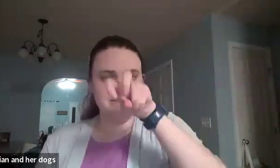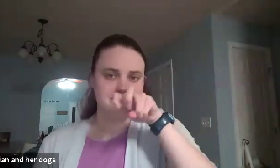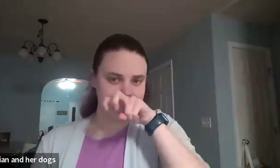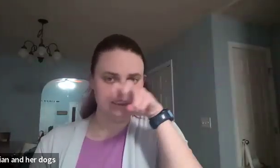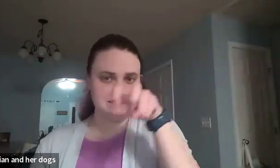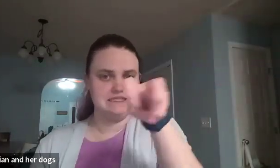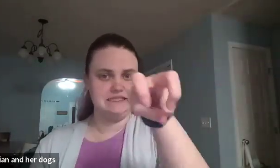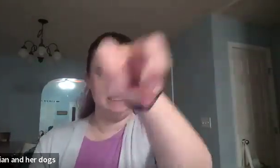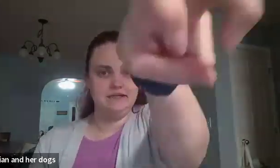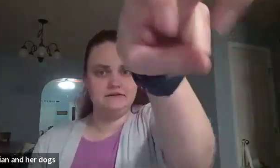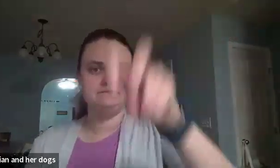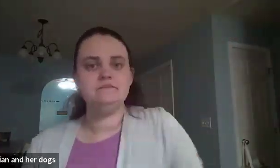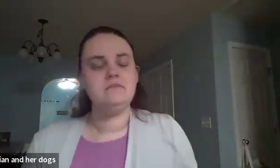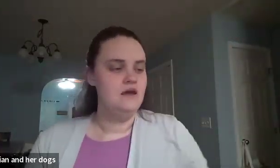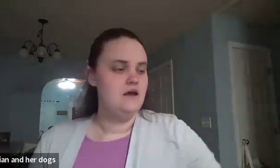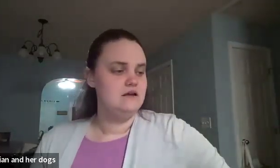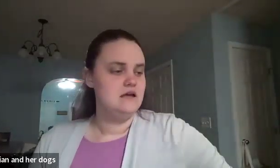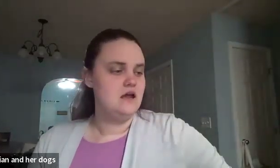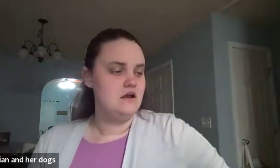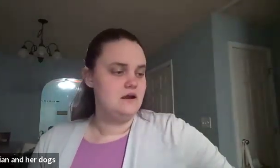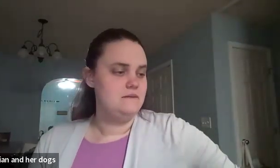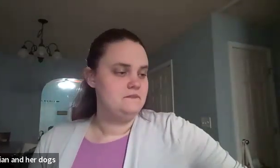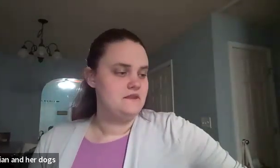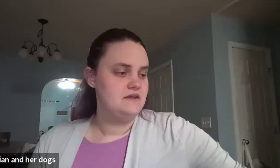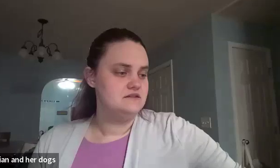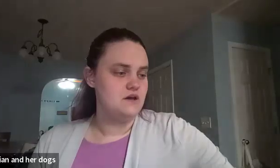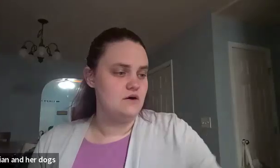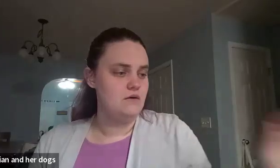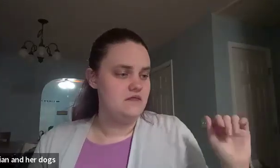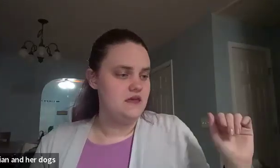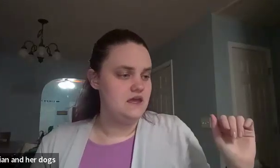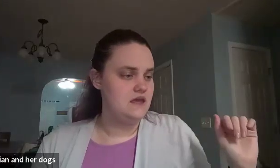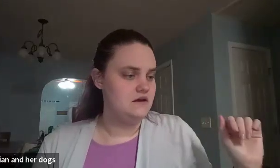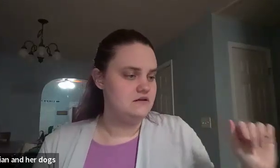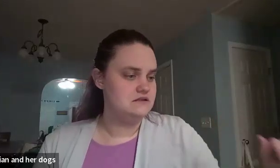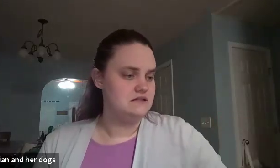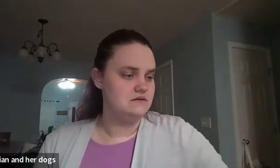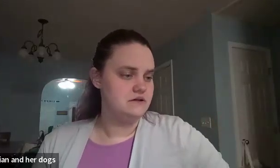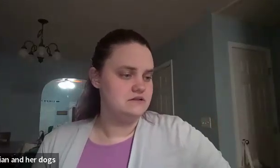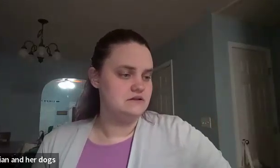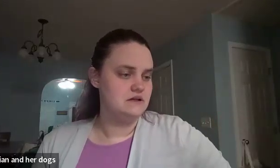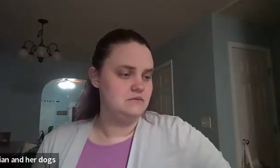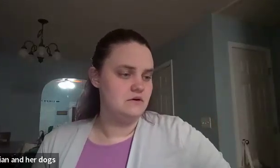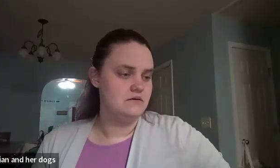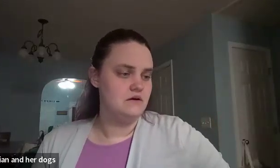tongue. Snake. All right. So then let's see, where's any more?